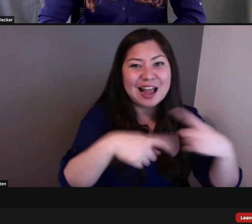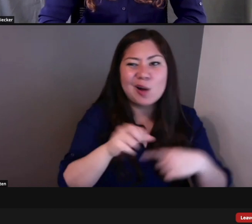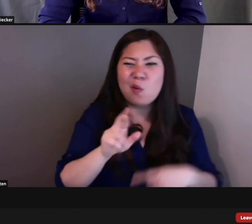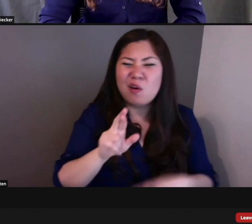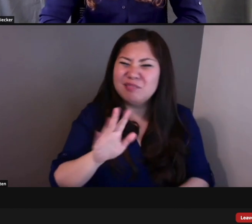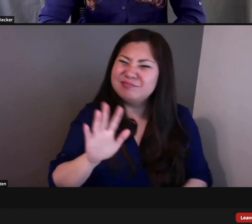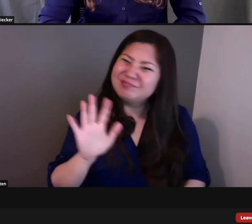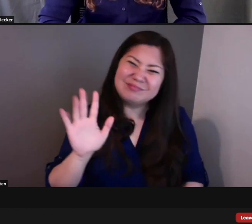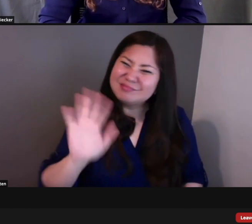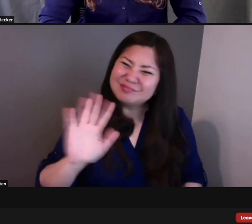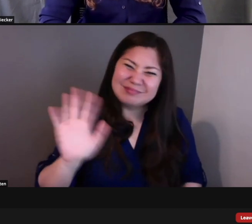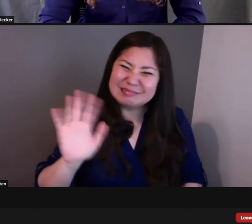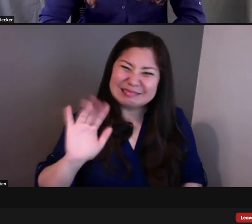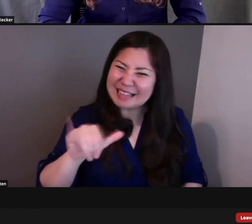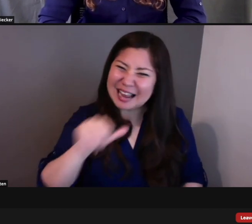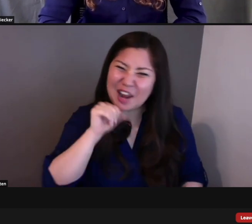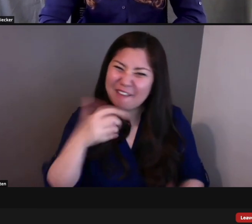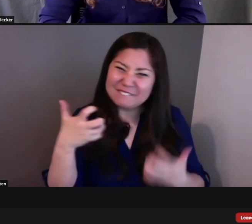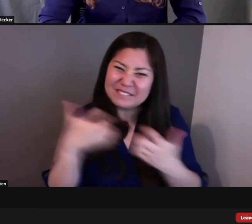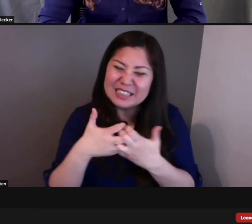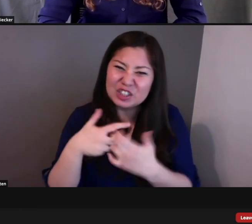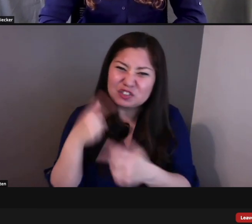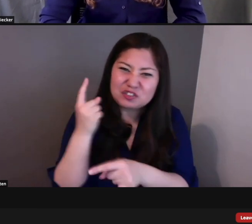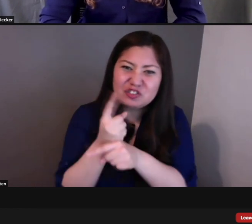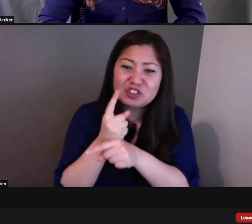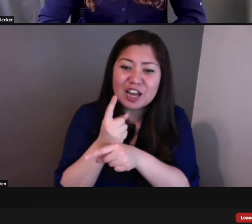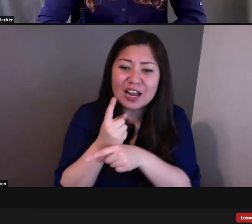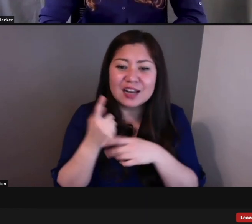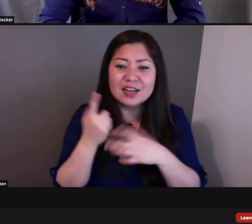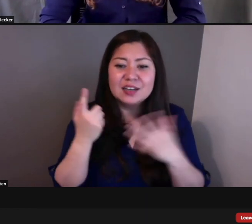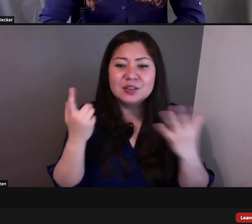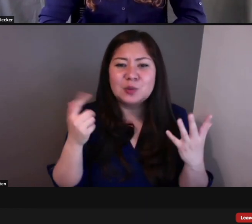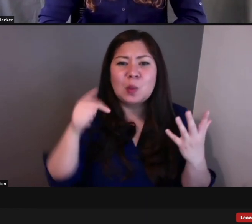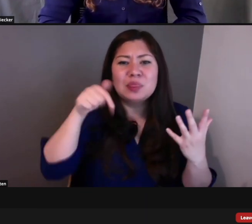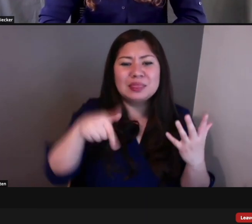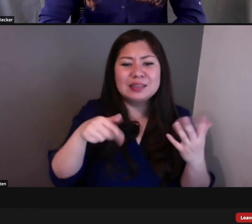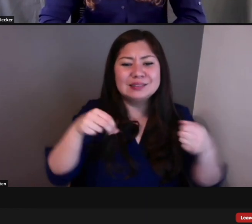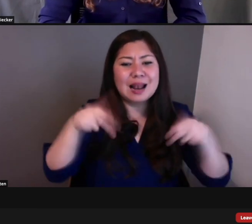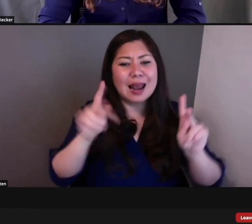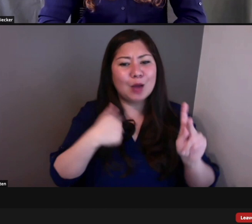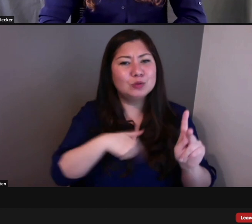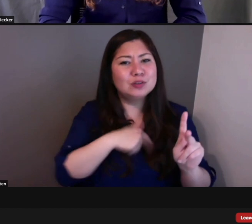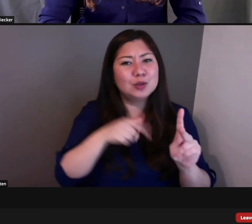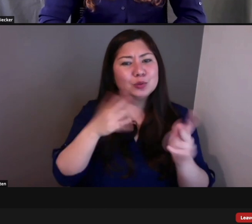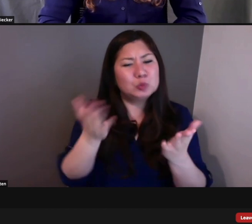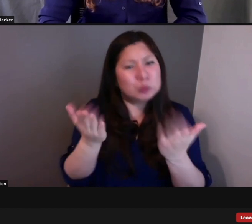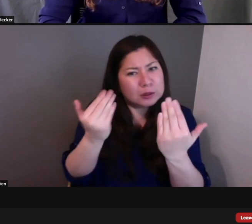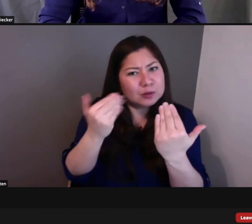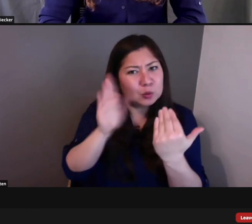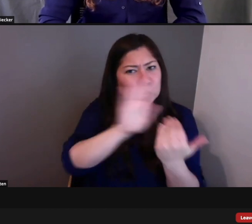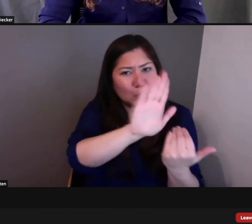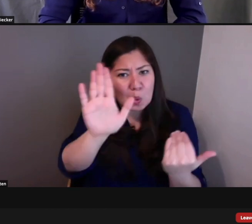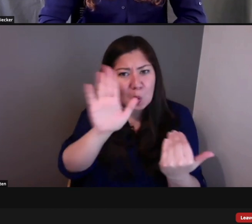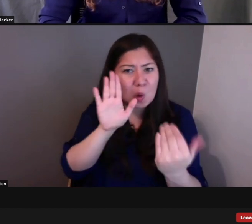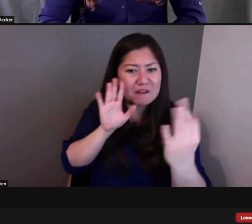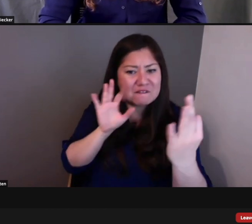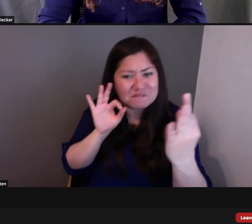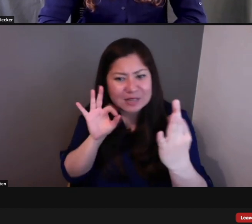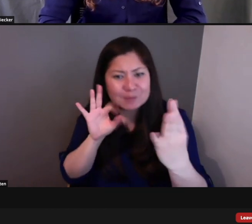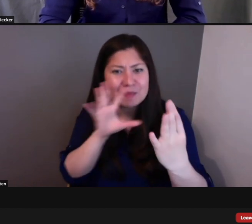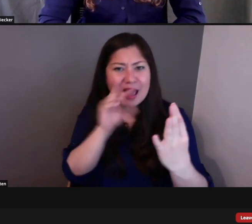and pick what we felt right for us. But that doesn't mean that it's right for everyone. That doesn't mean that it's right for